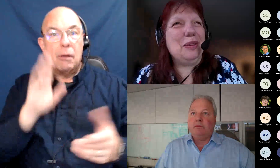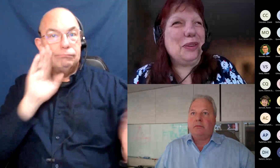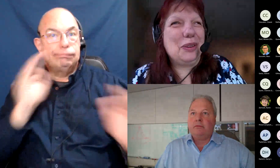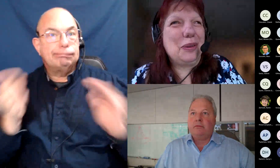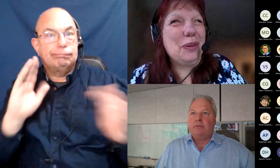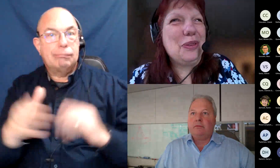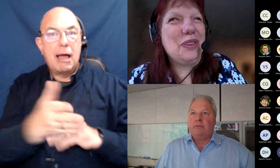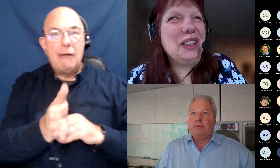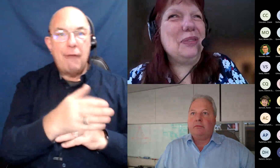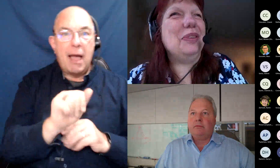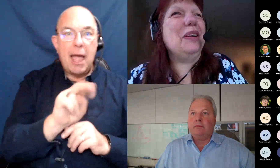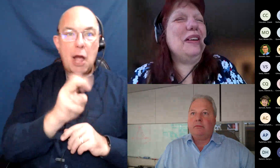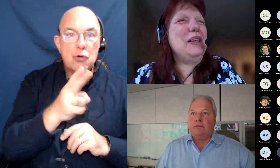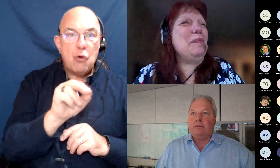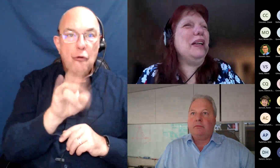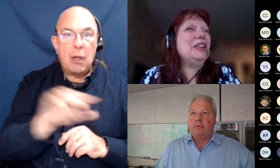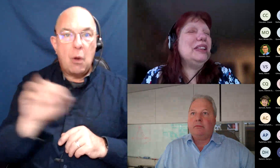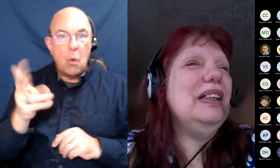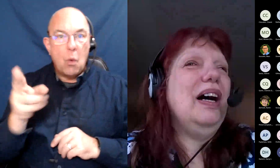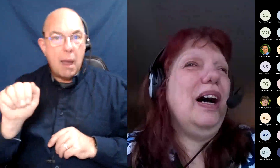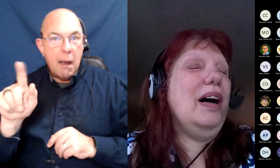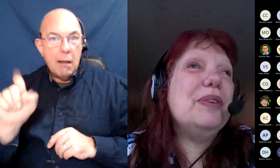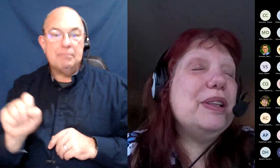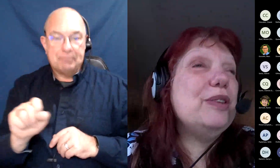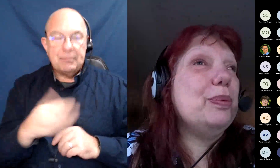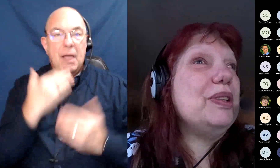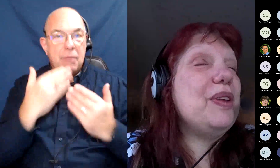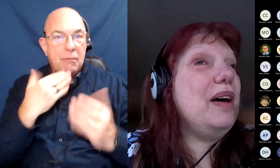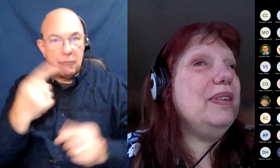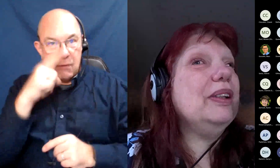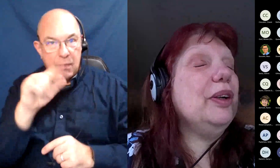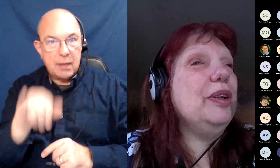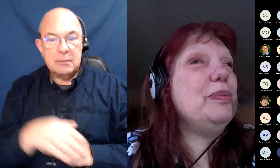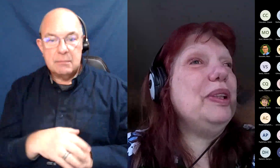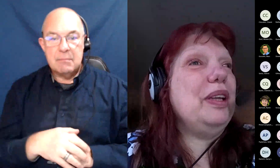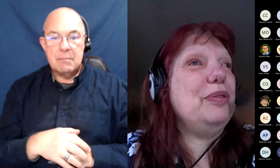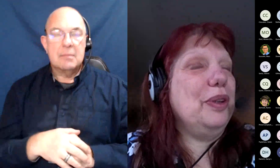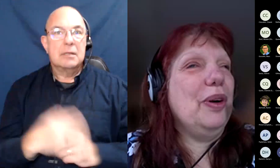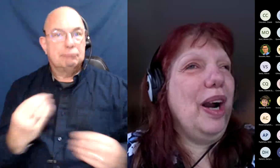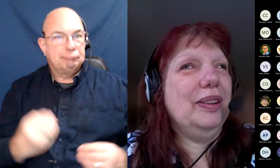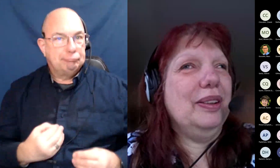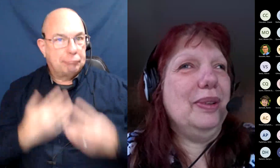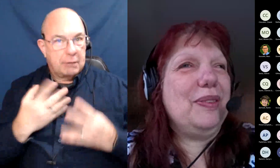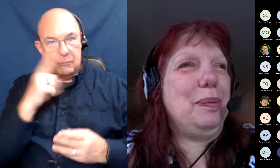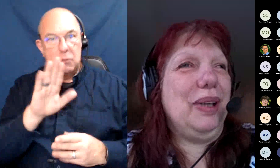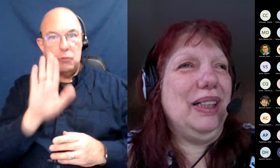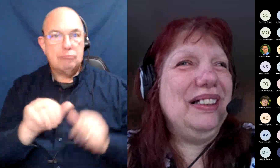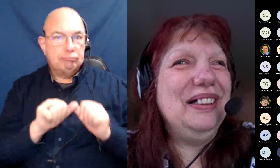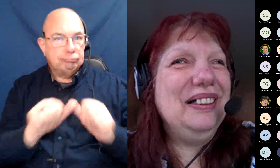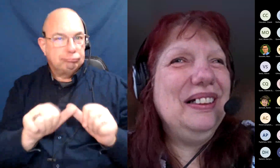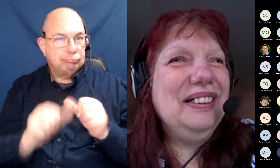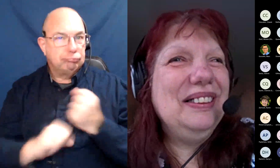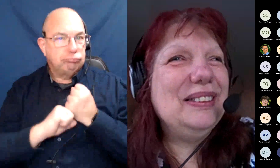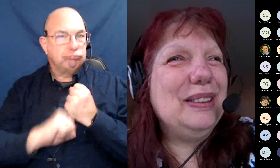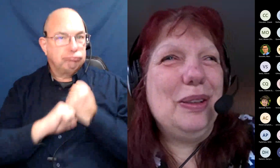I love your quote. So thank you very, very much for these words of encouragement and for your ongoing